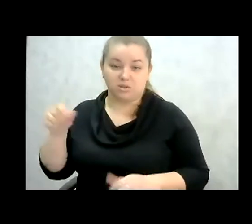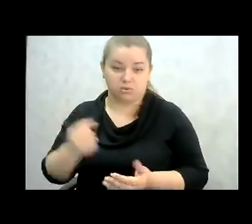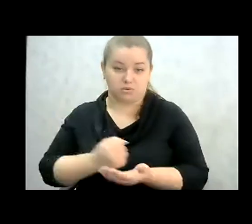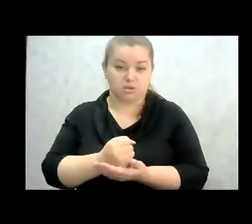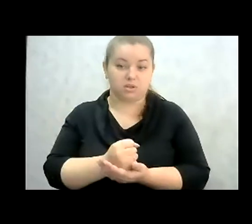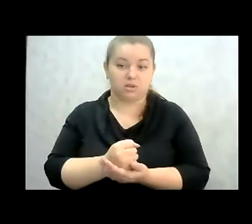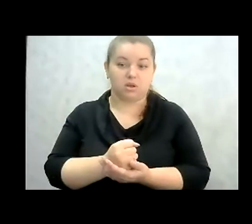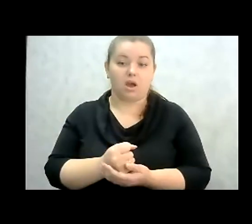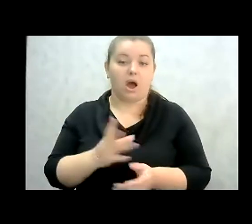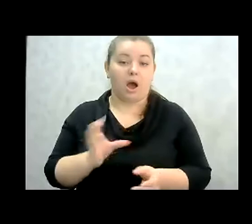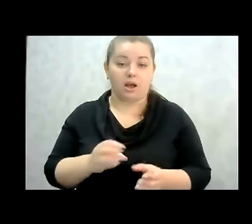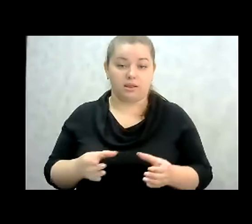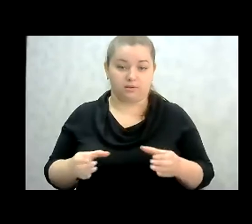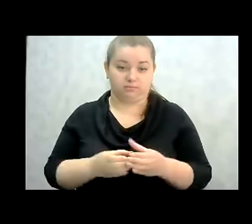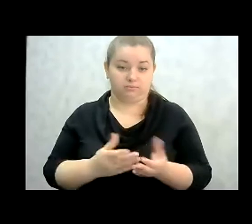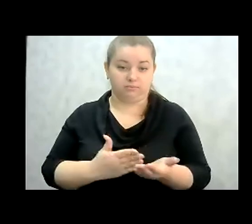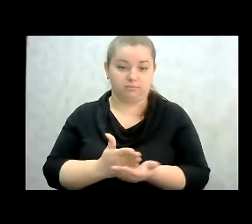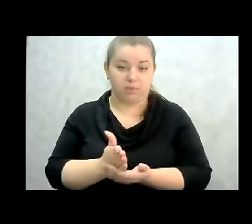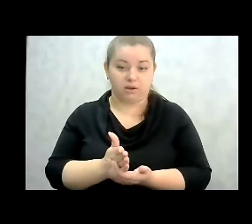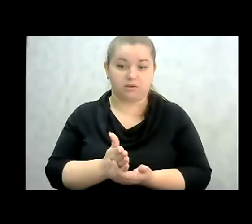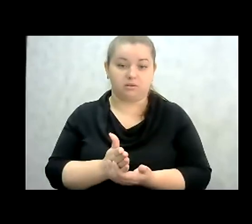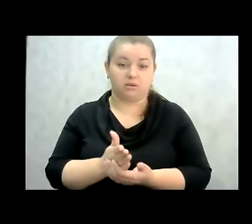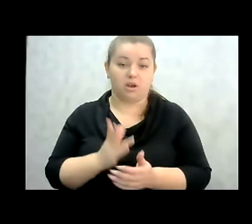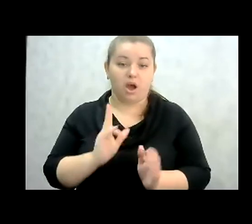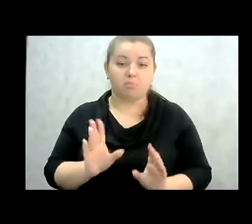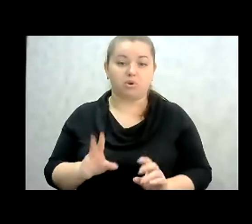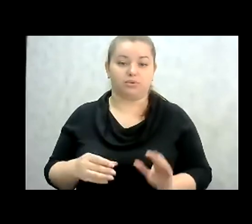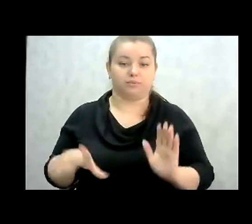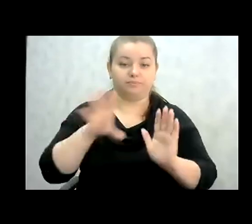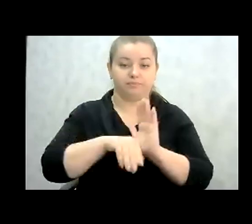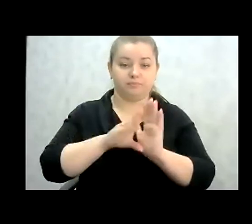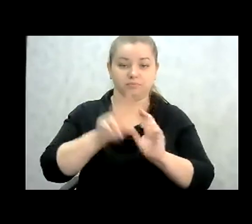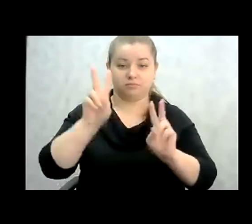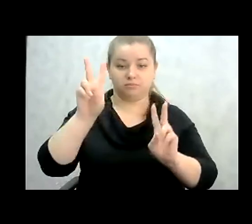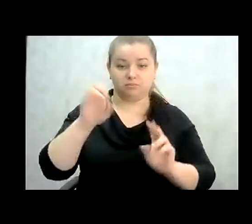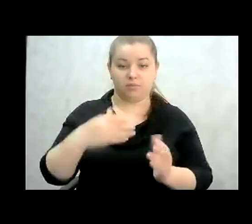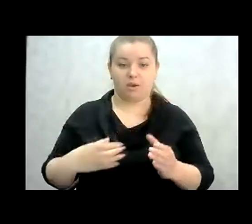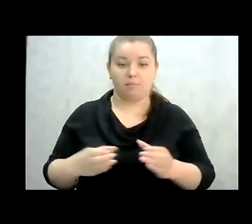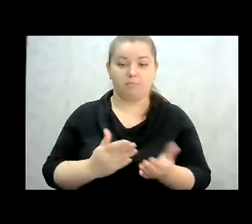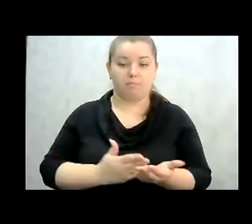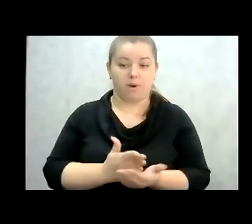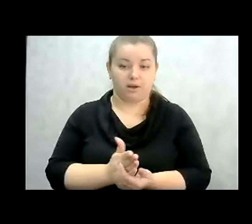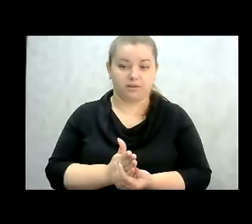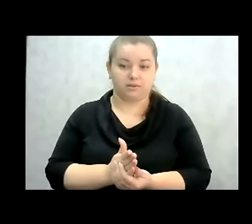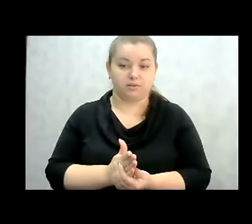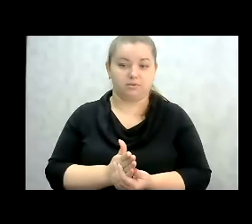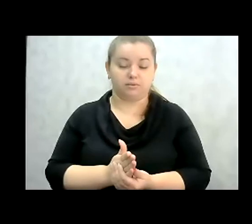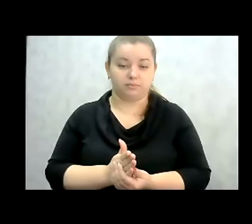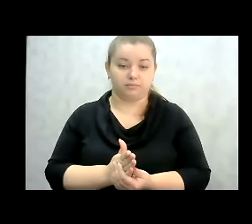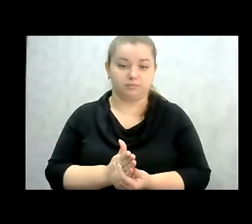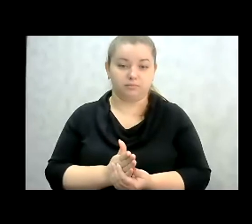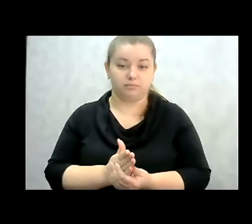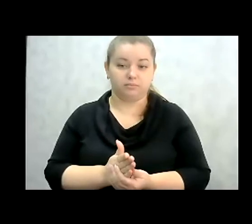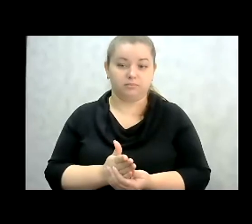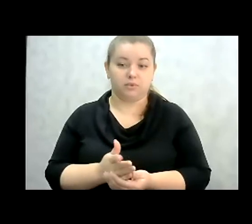Locally, much depends on individuals, and some of them are too much connected with their parties and are not